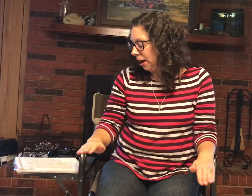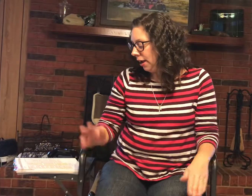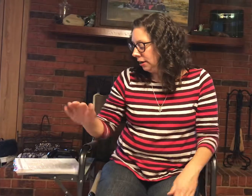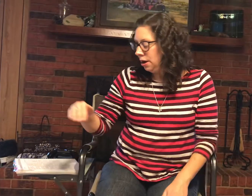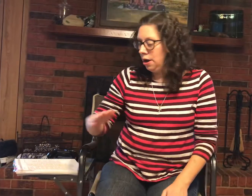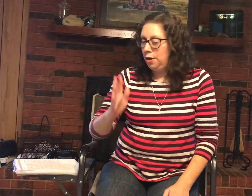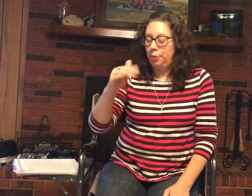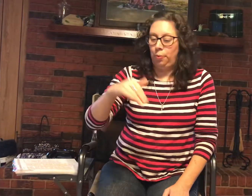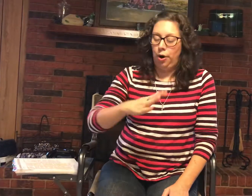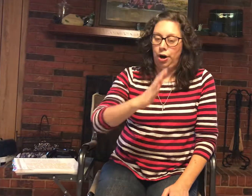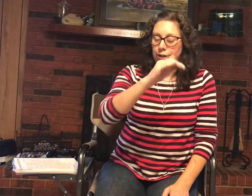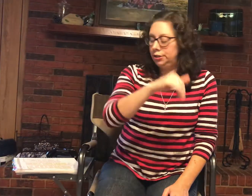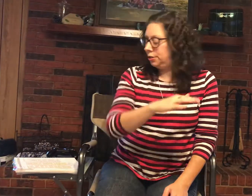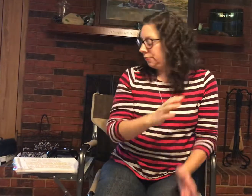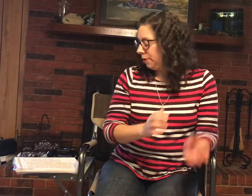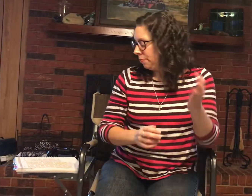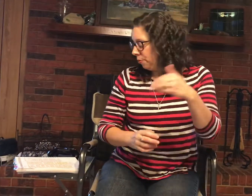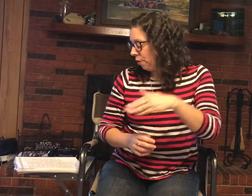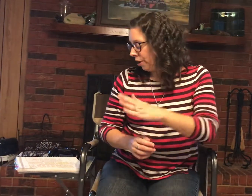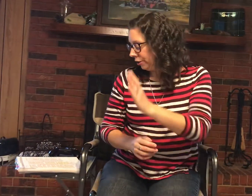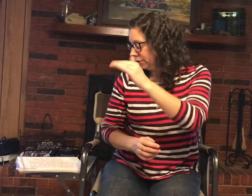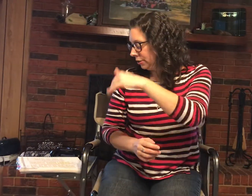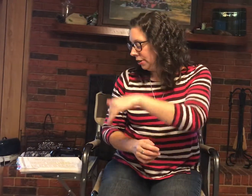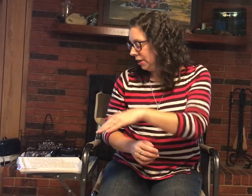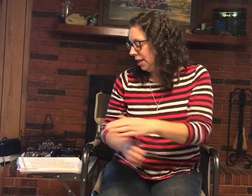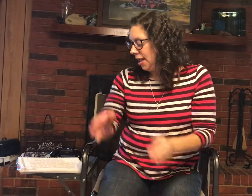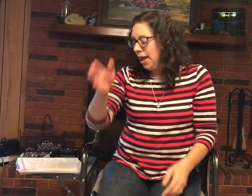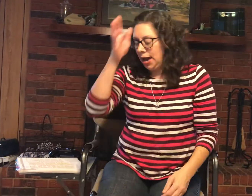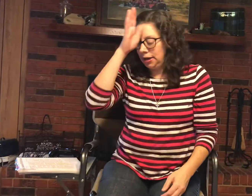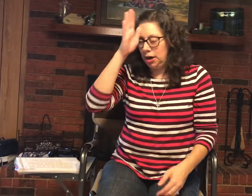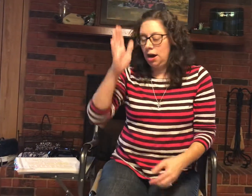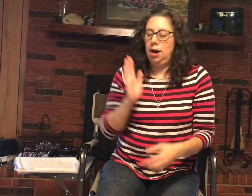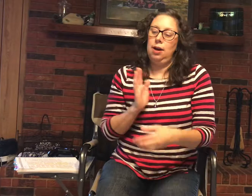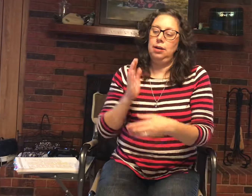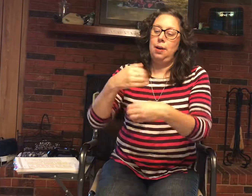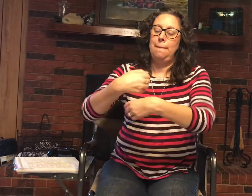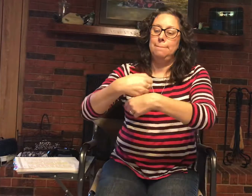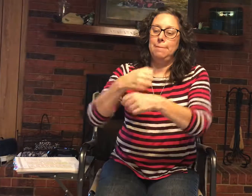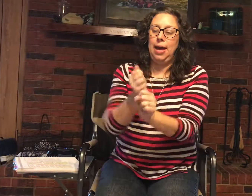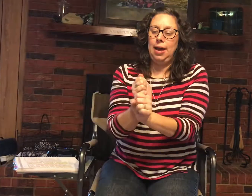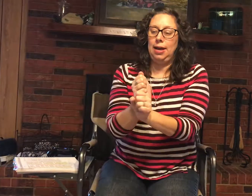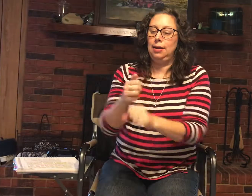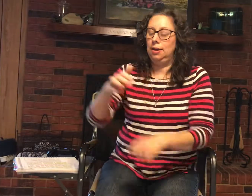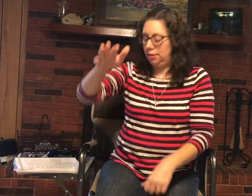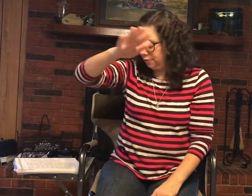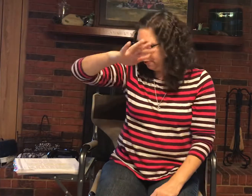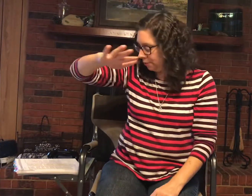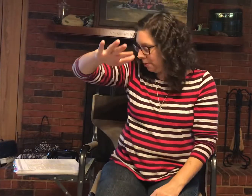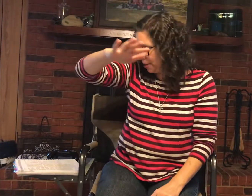divide the waters from the waters." And God made the